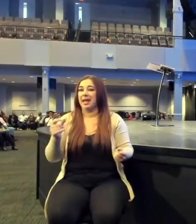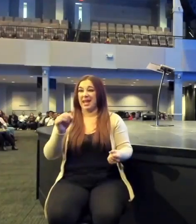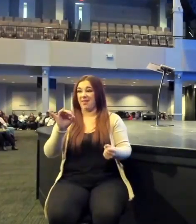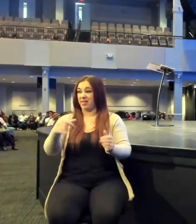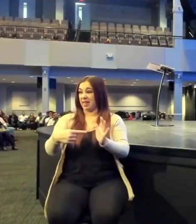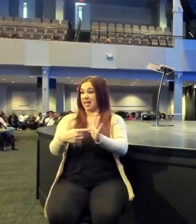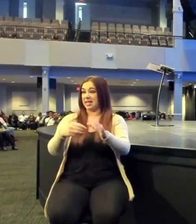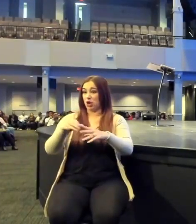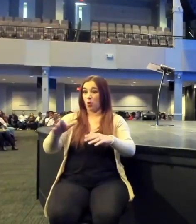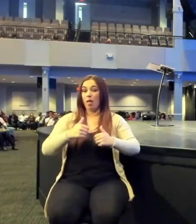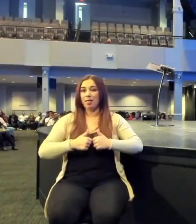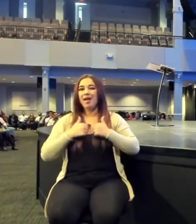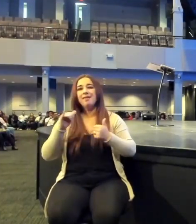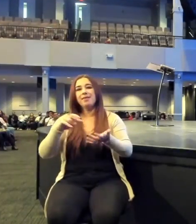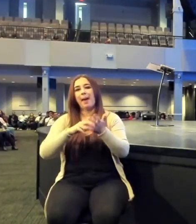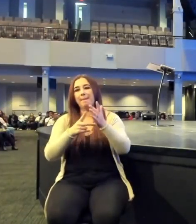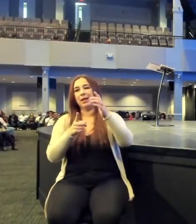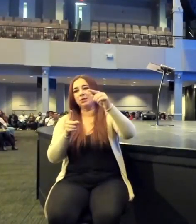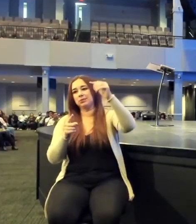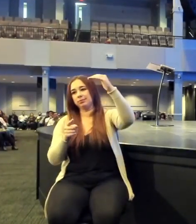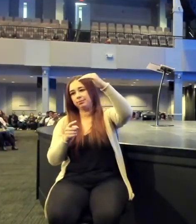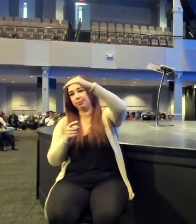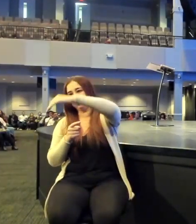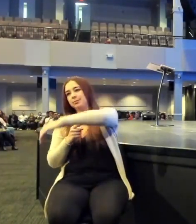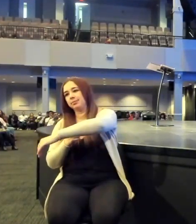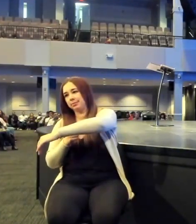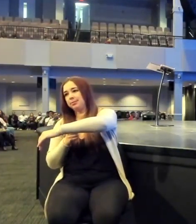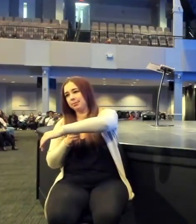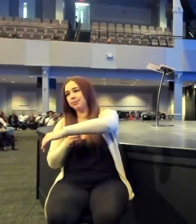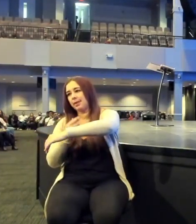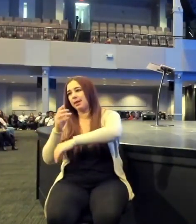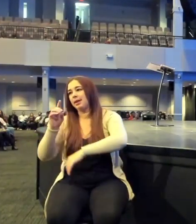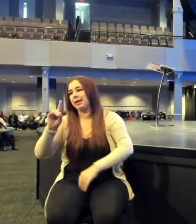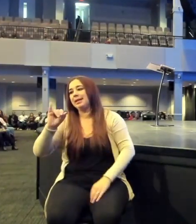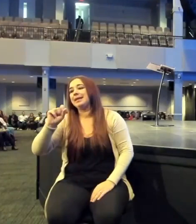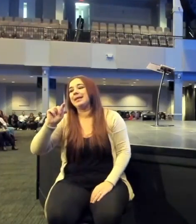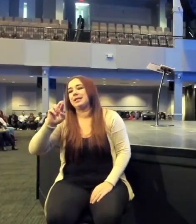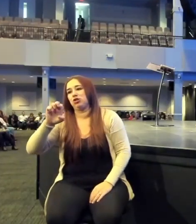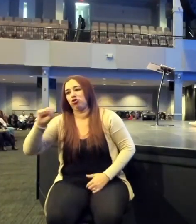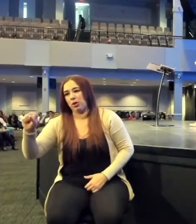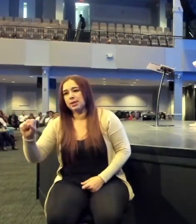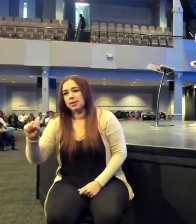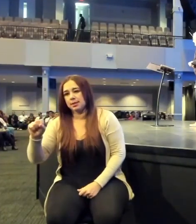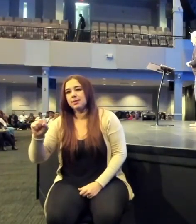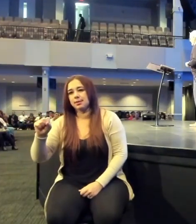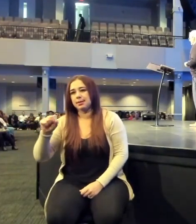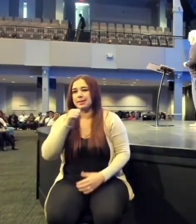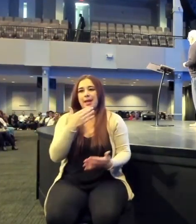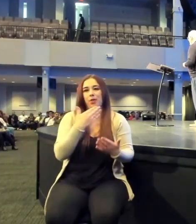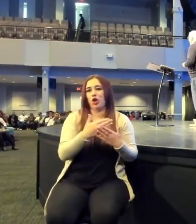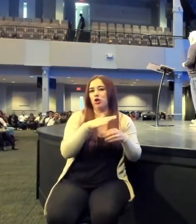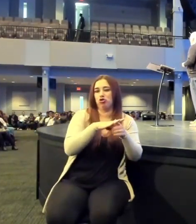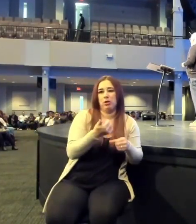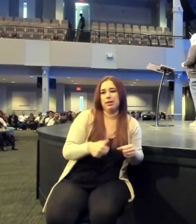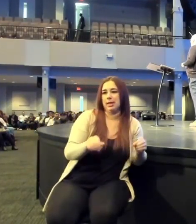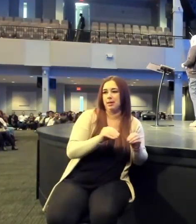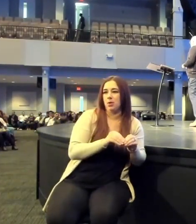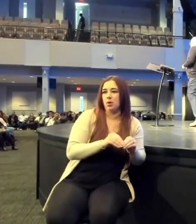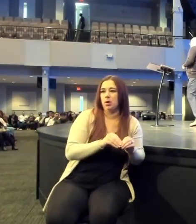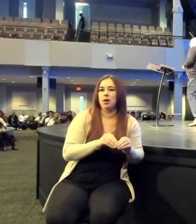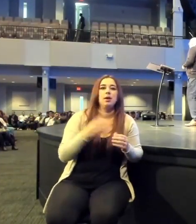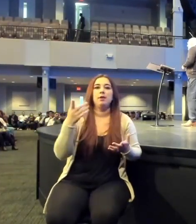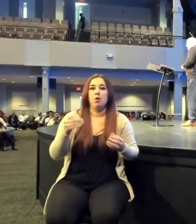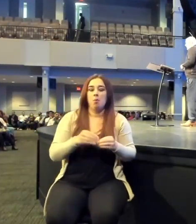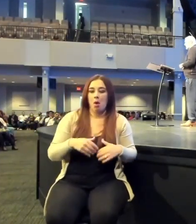It's telling you you're now on this side of the equation. You're now being distressed. It's normal to get angry